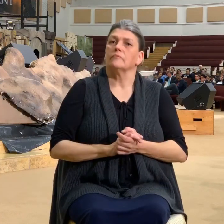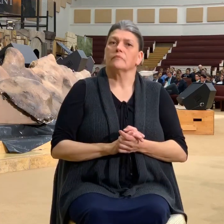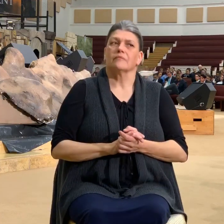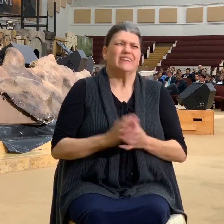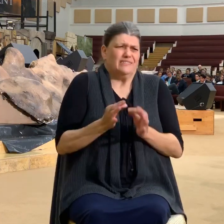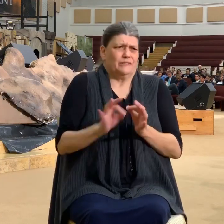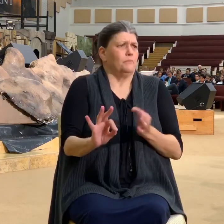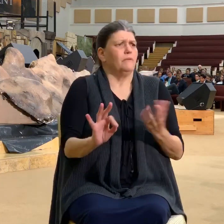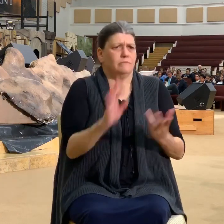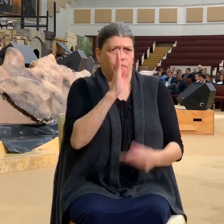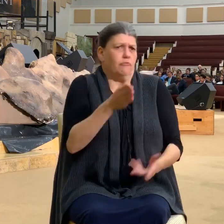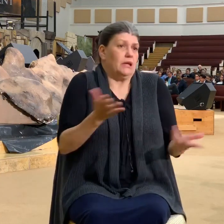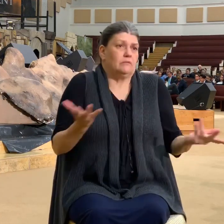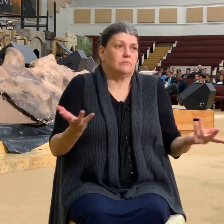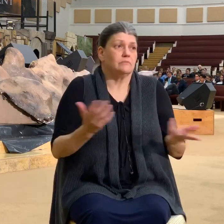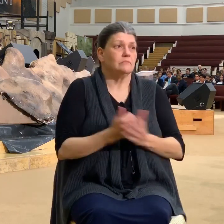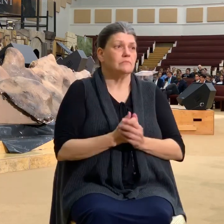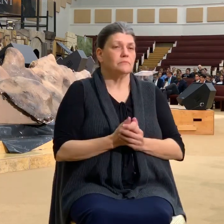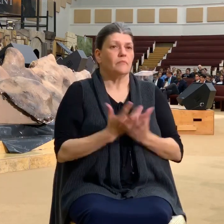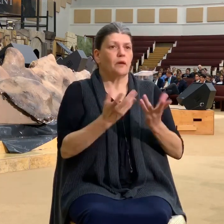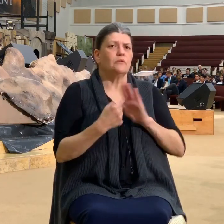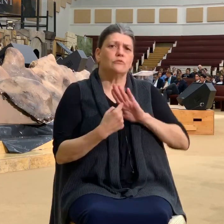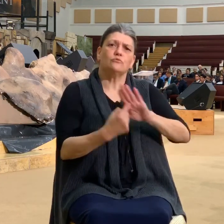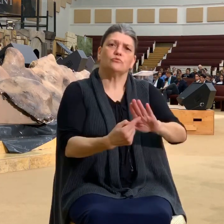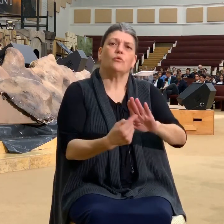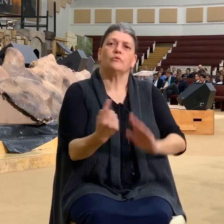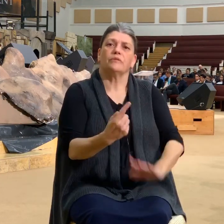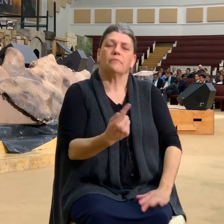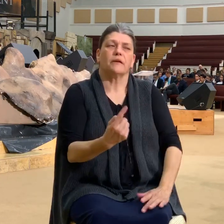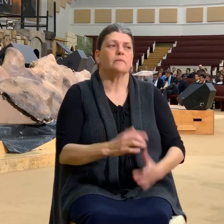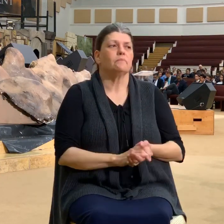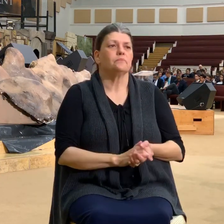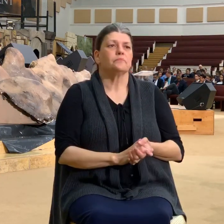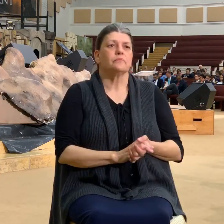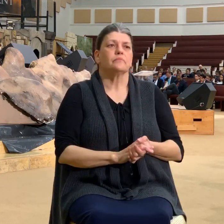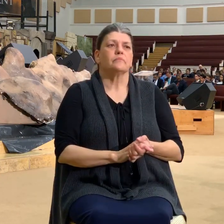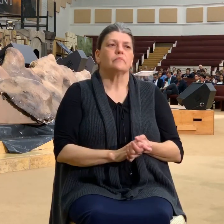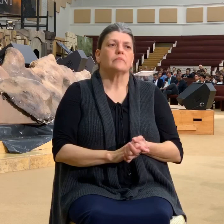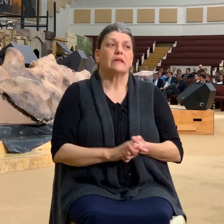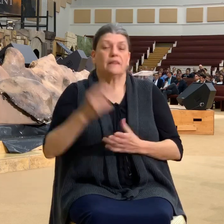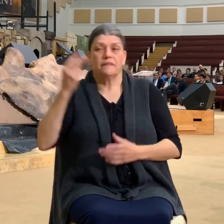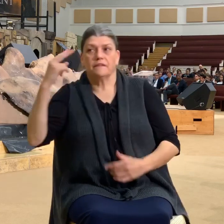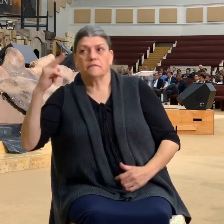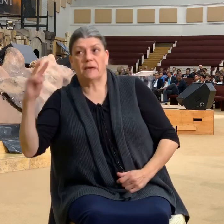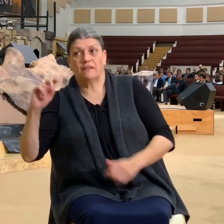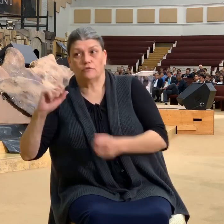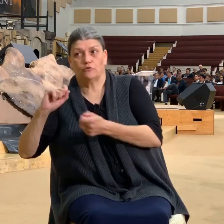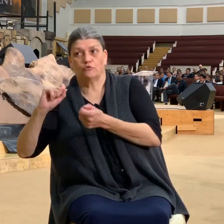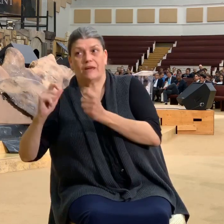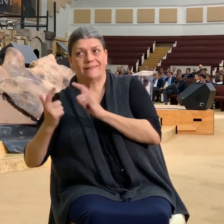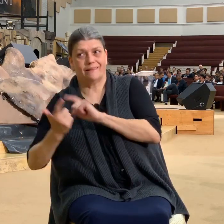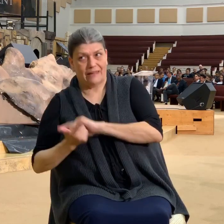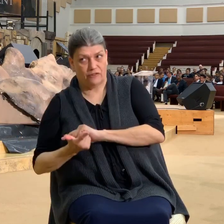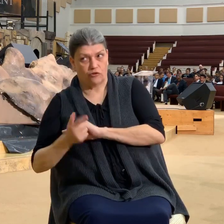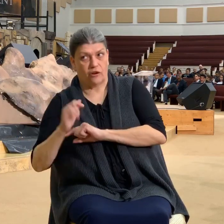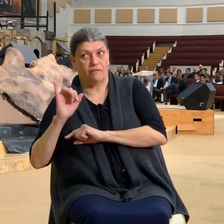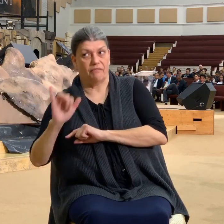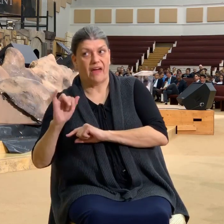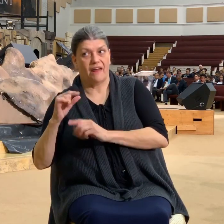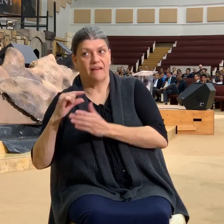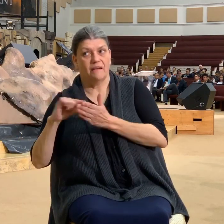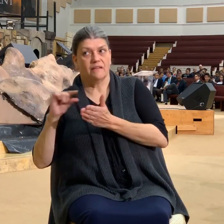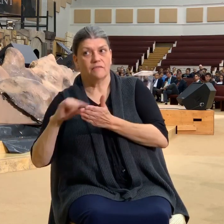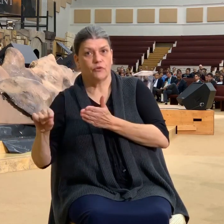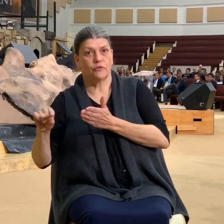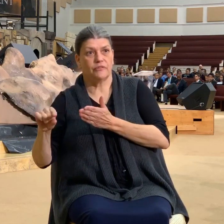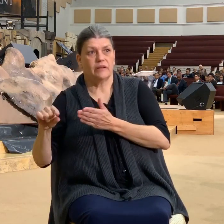pretty simple English. But I want to show you something. When it comes to the Spanish translation of that verse,